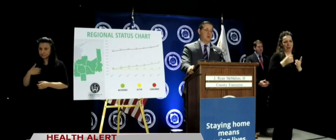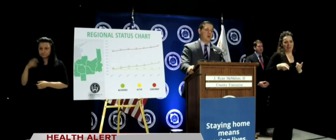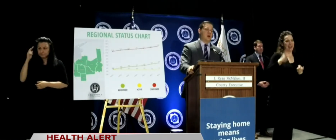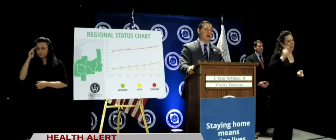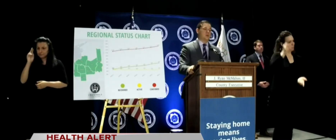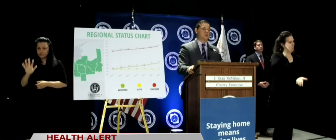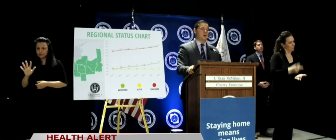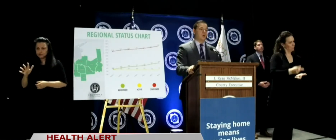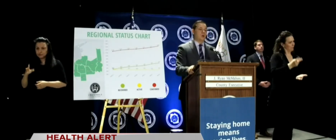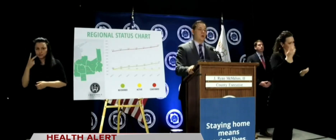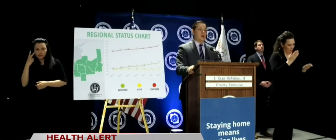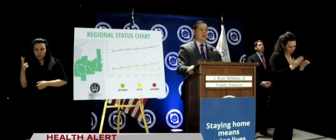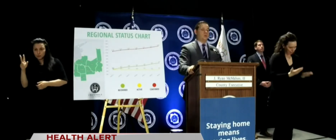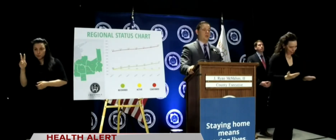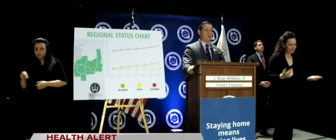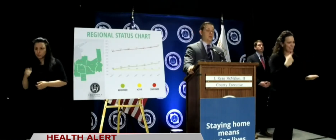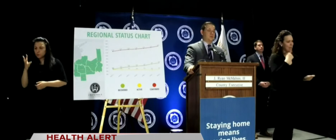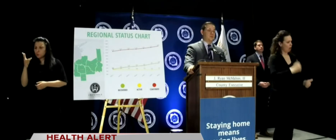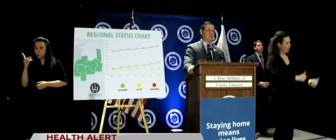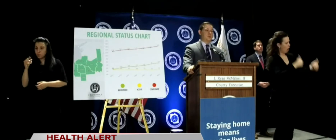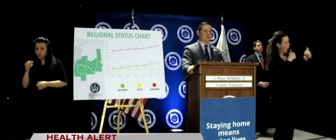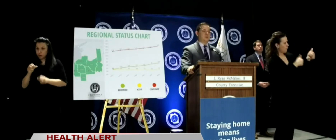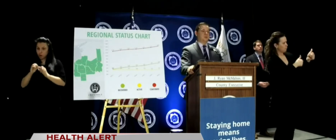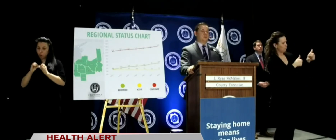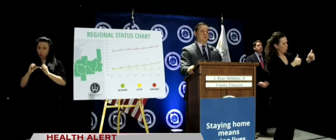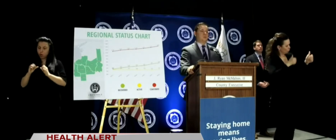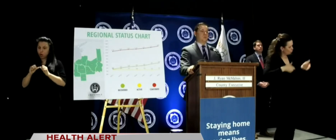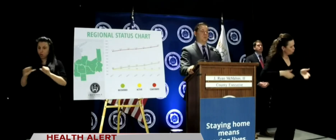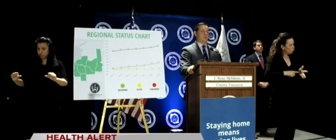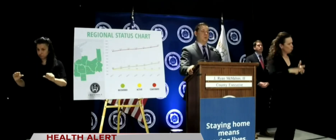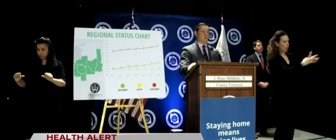factors. So really, it's the